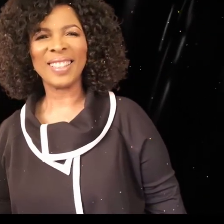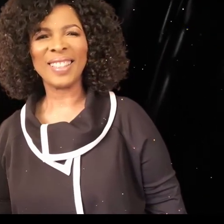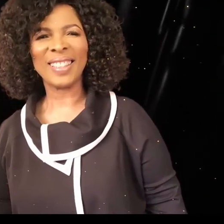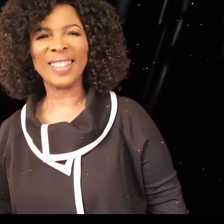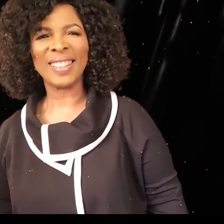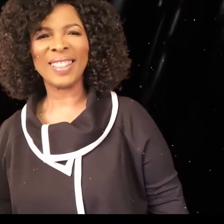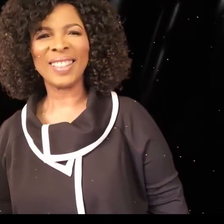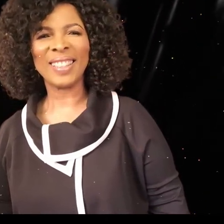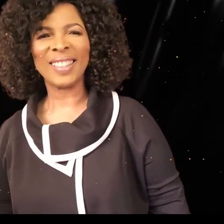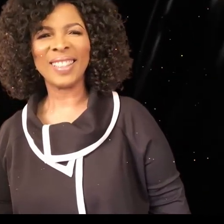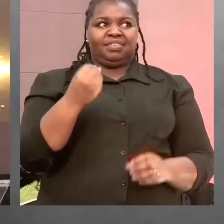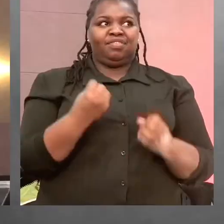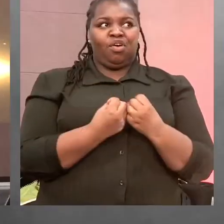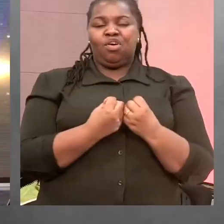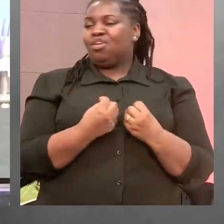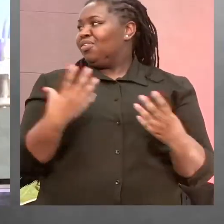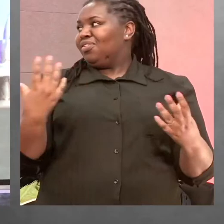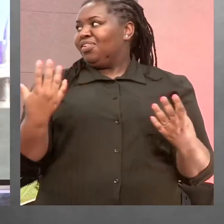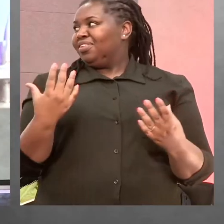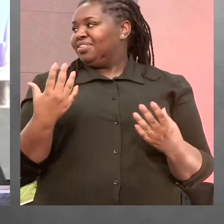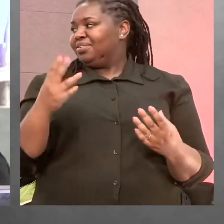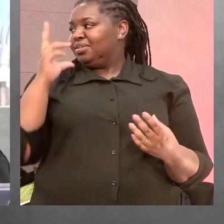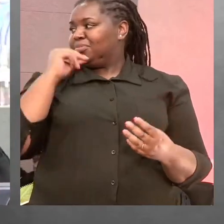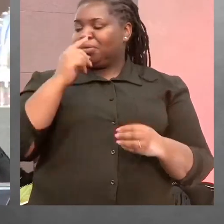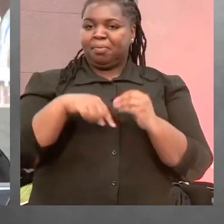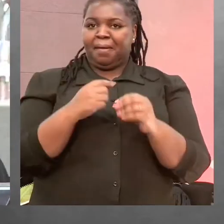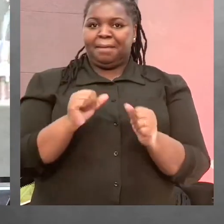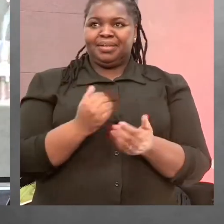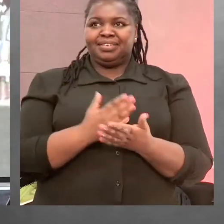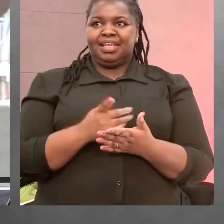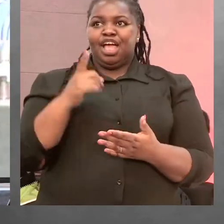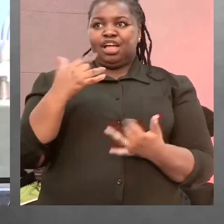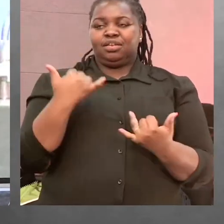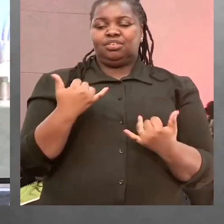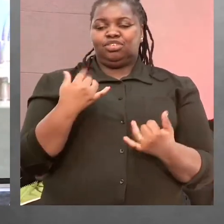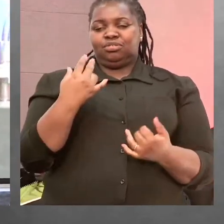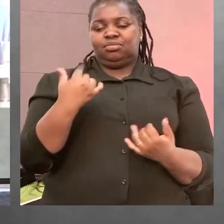There is a lot of prophecy about today's gathering.